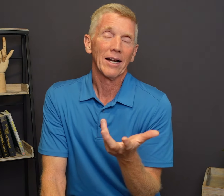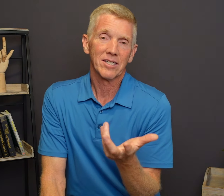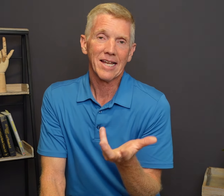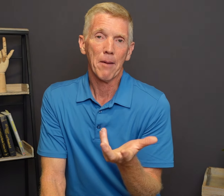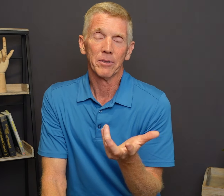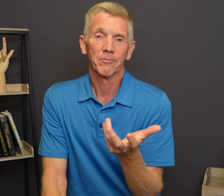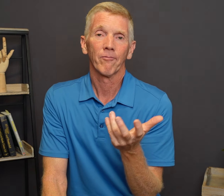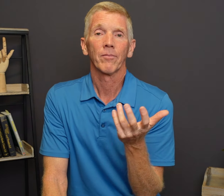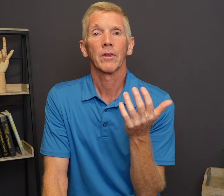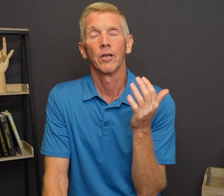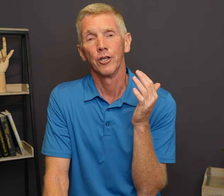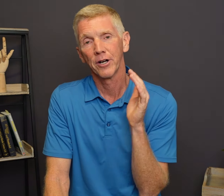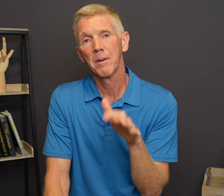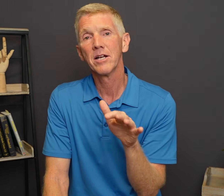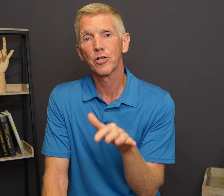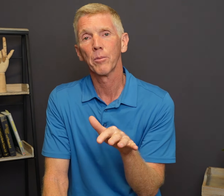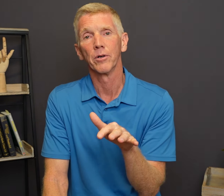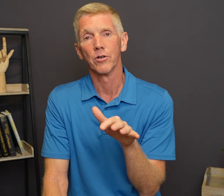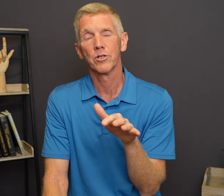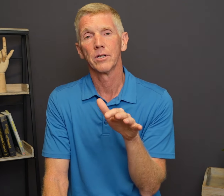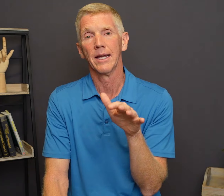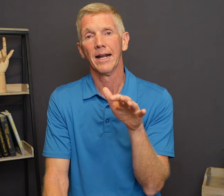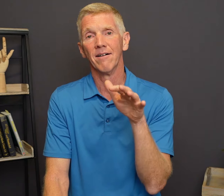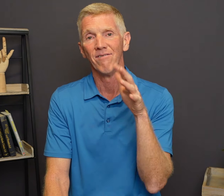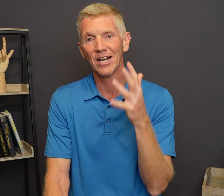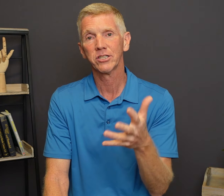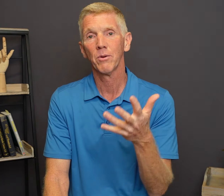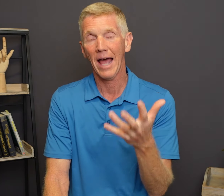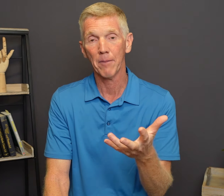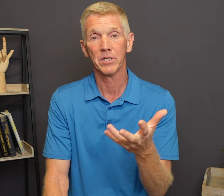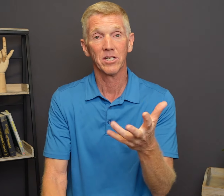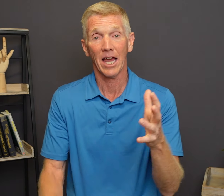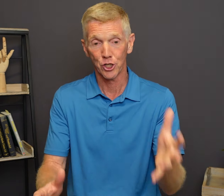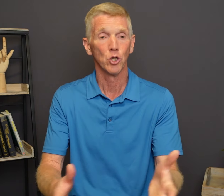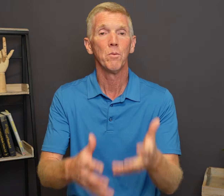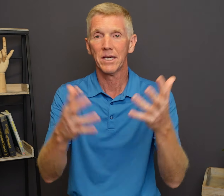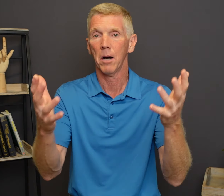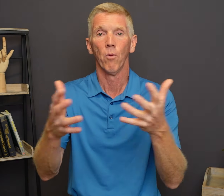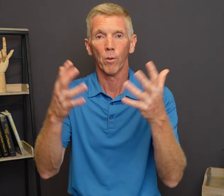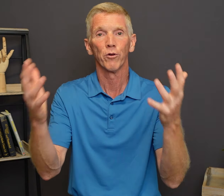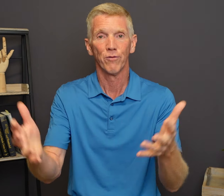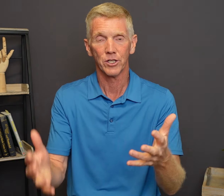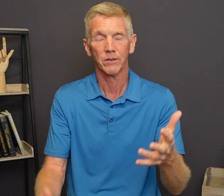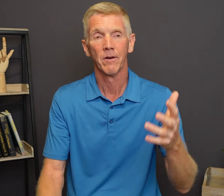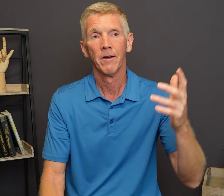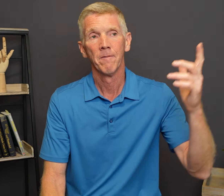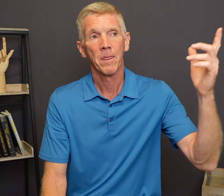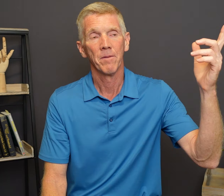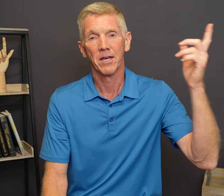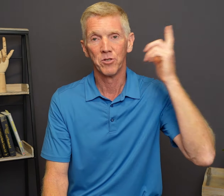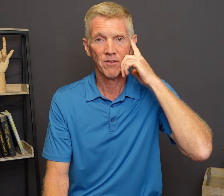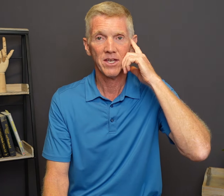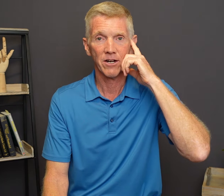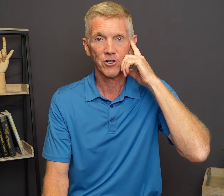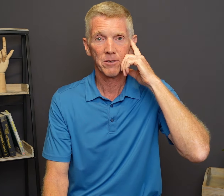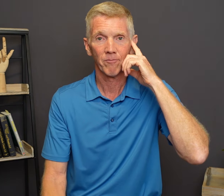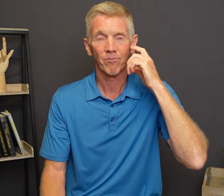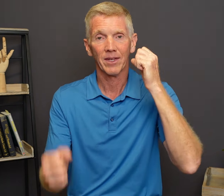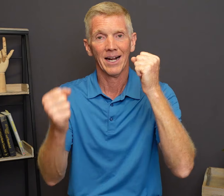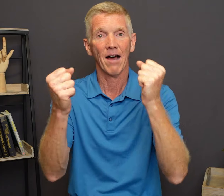this happen? You're going to meet interpreters, and eventually what happens is as you become more proficient, it comes in the ears and off the